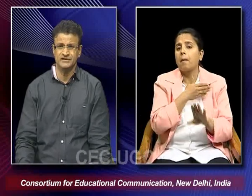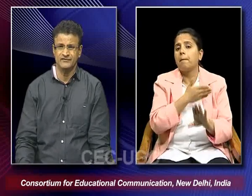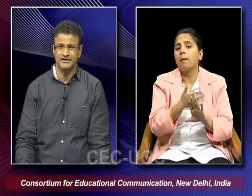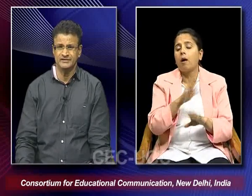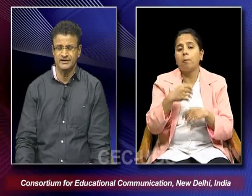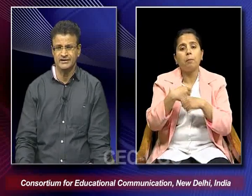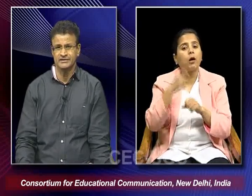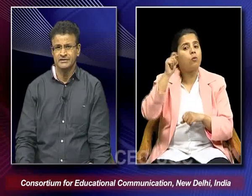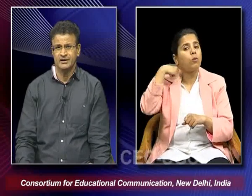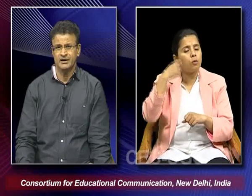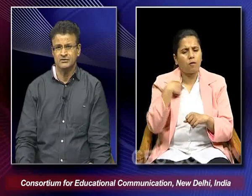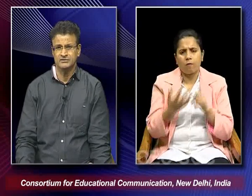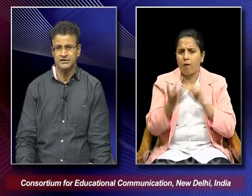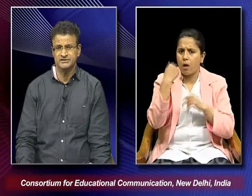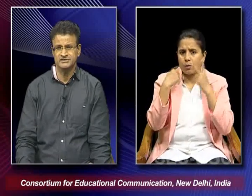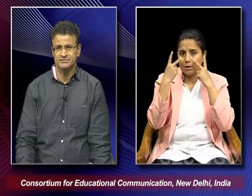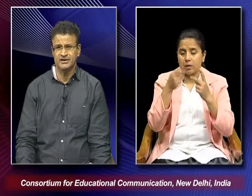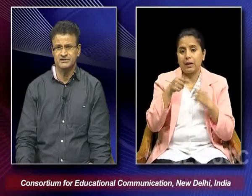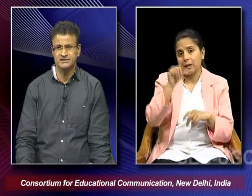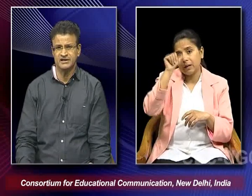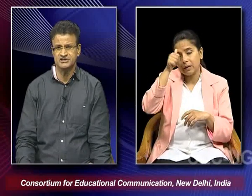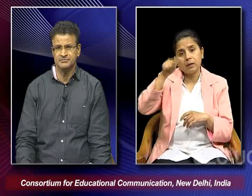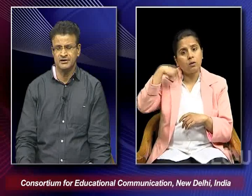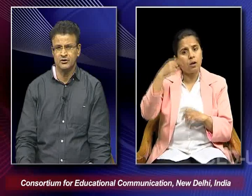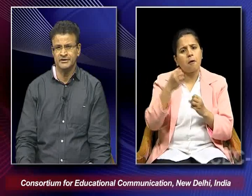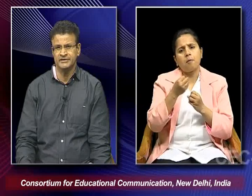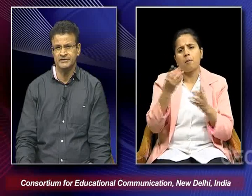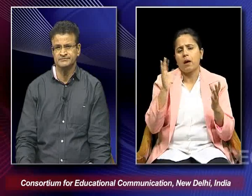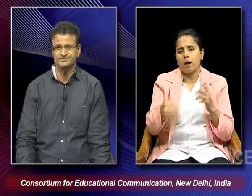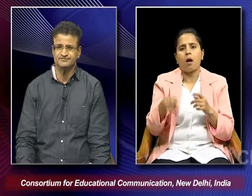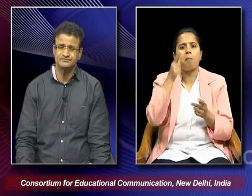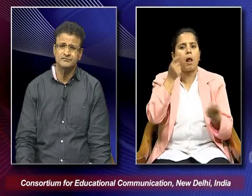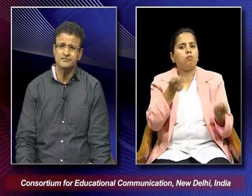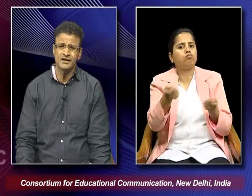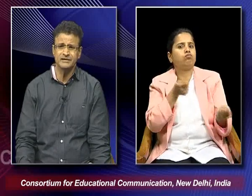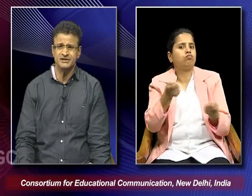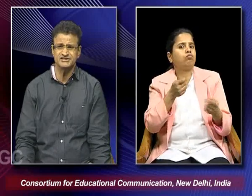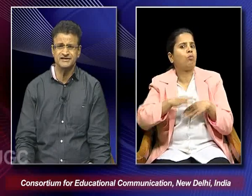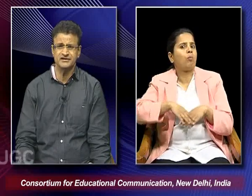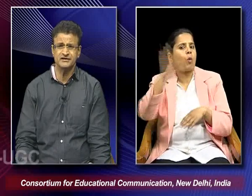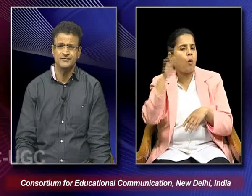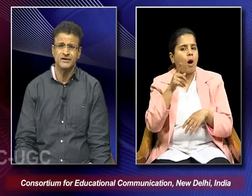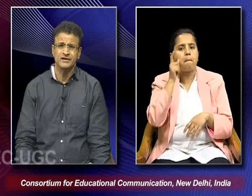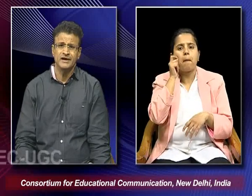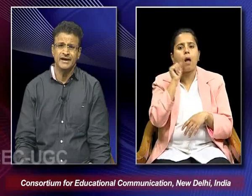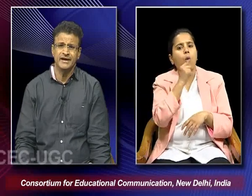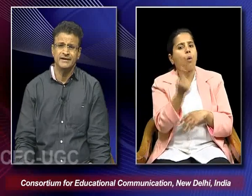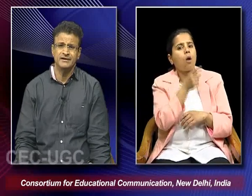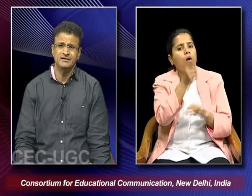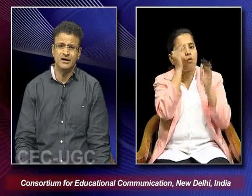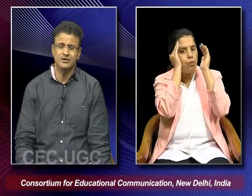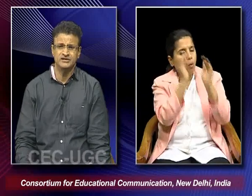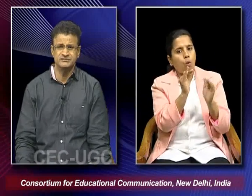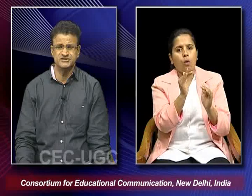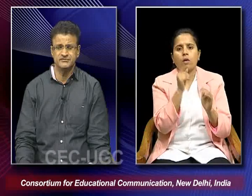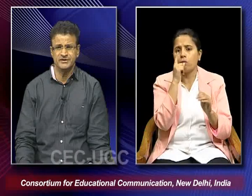we find that how the Hindi cinema is largely male dominated and male centric, and